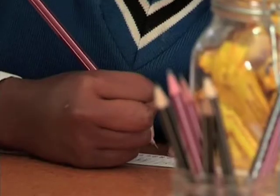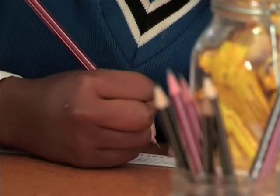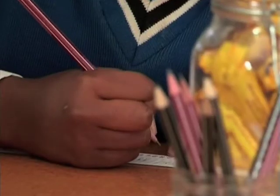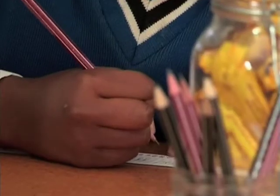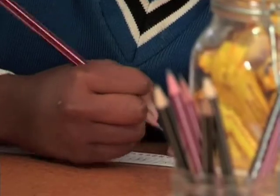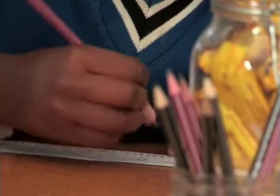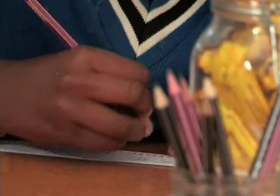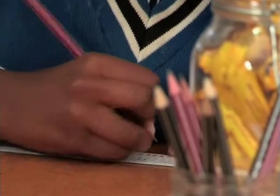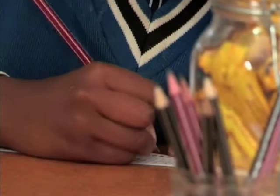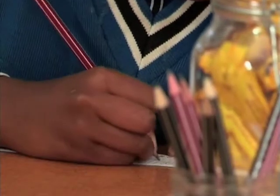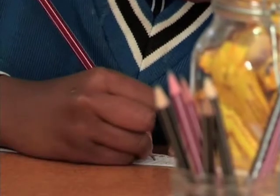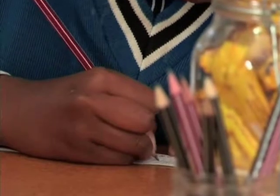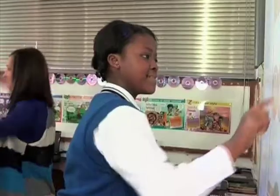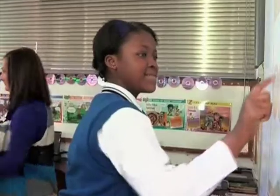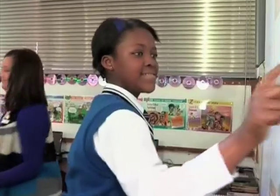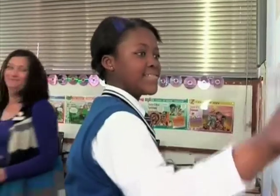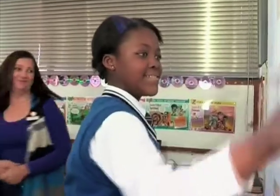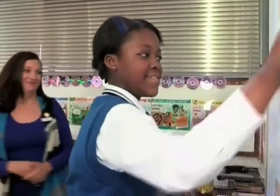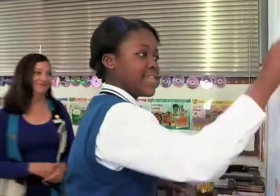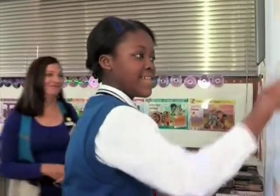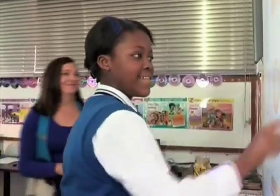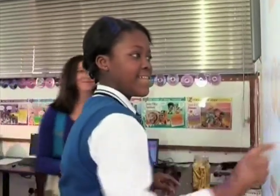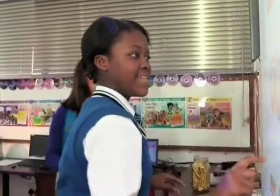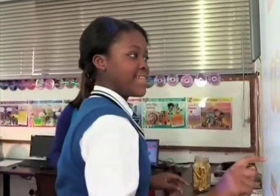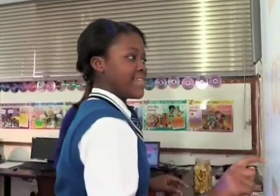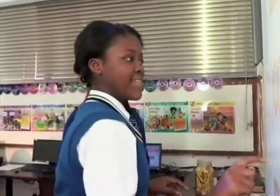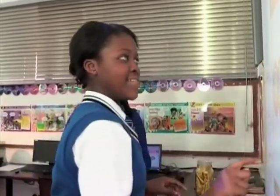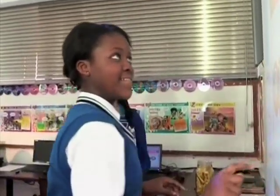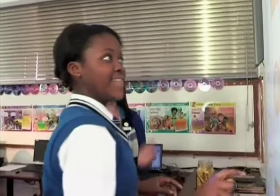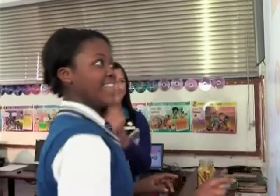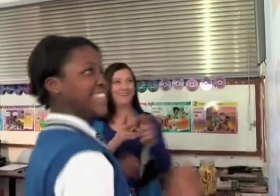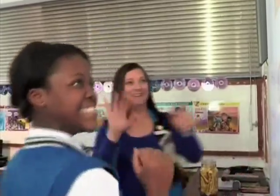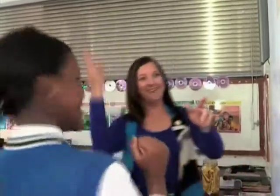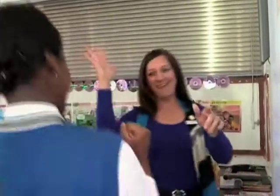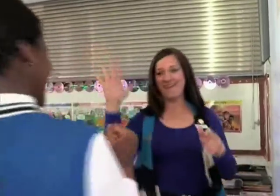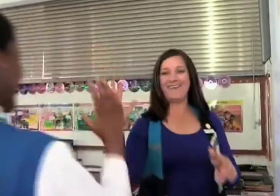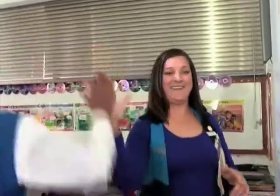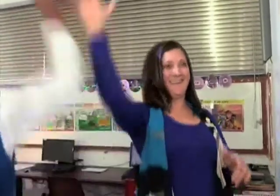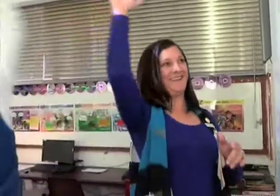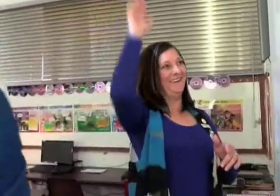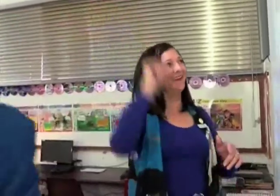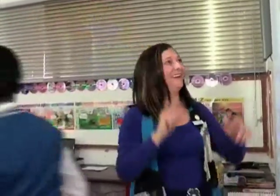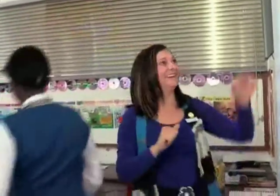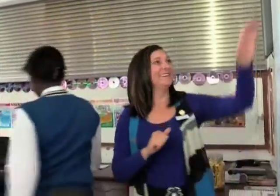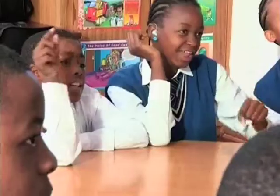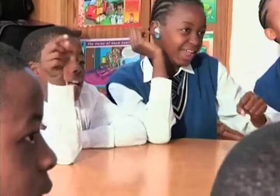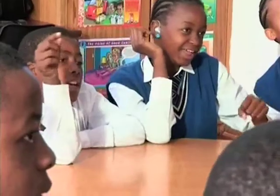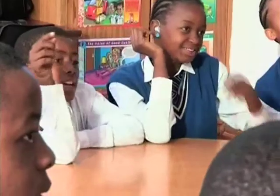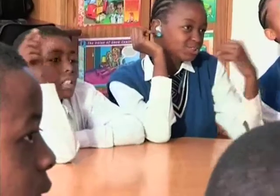par with the mainstream schools. They love the KTU system and the program. And the reason for it is because it's so visual. And they can